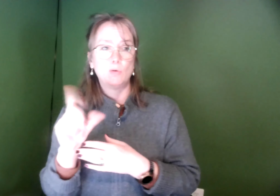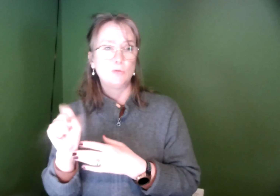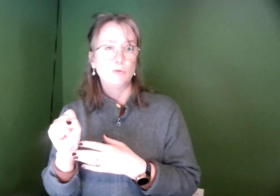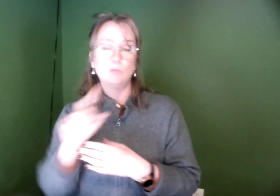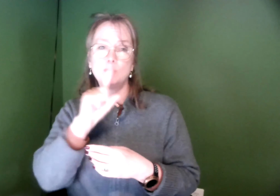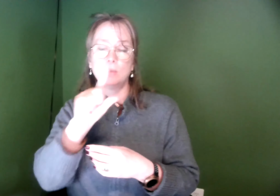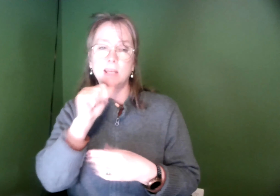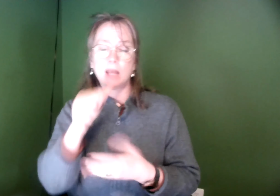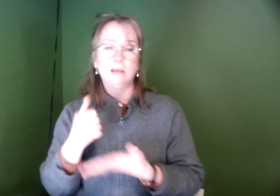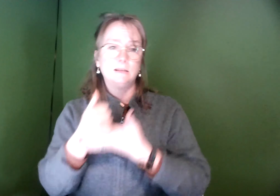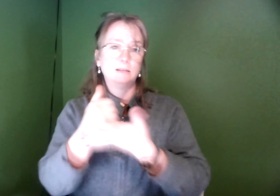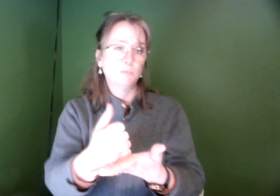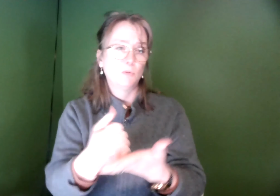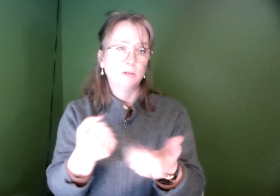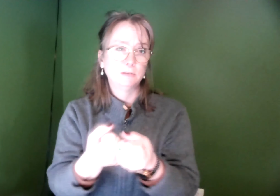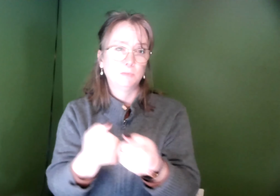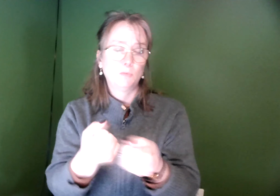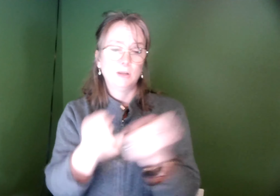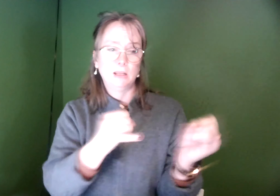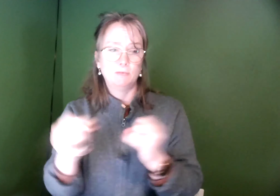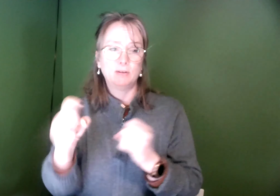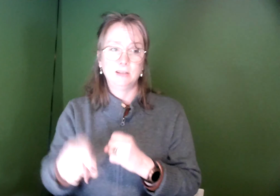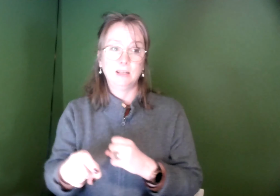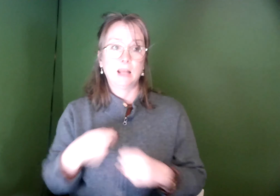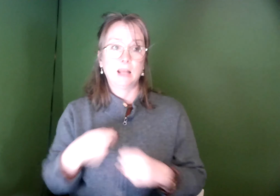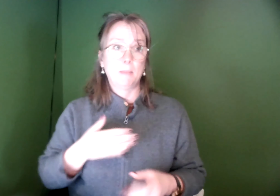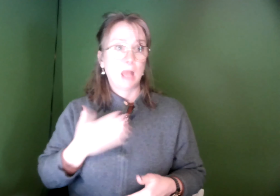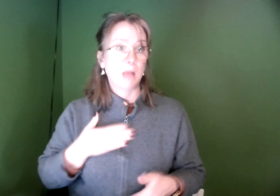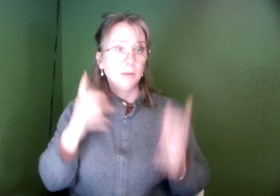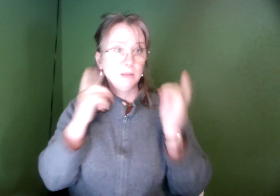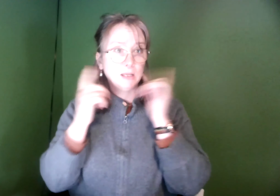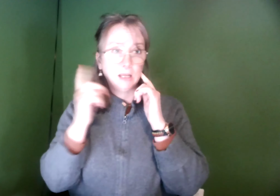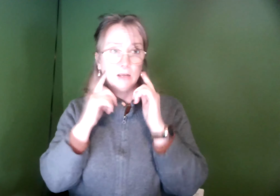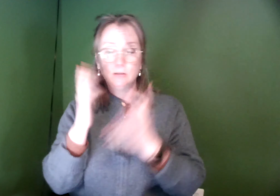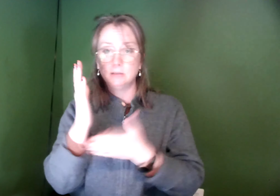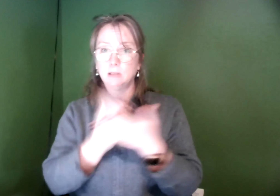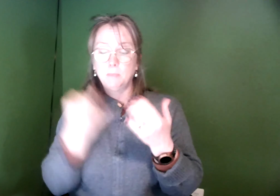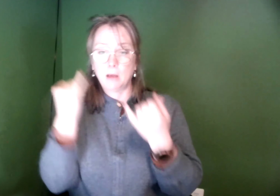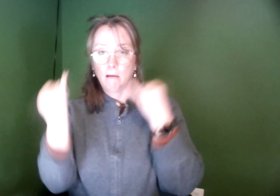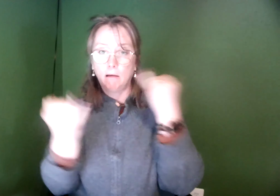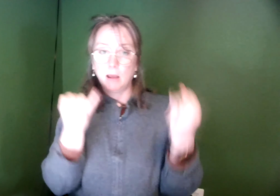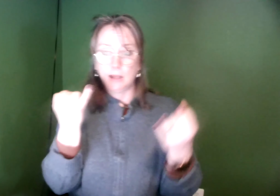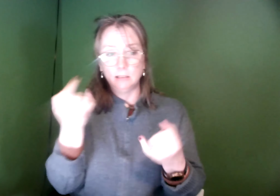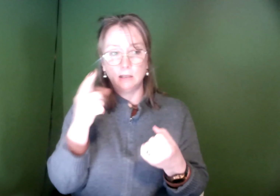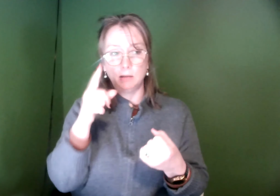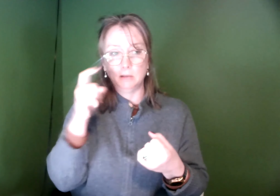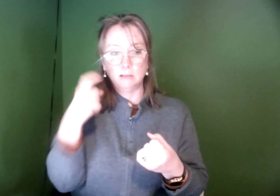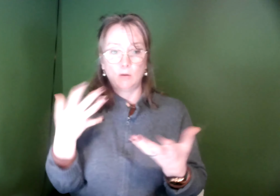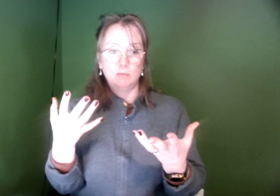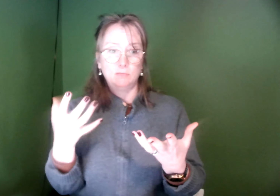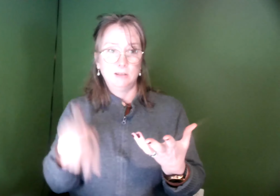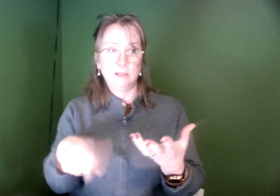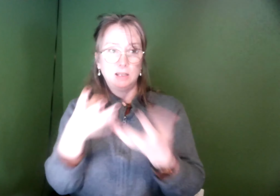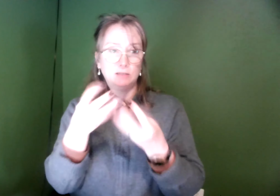needs. So definitely would love to hear if people have ideas around that, but don't want it to be missed in this conversation about solutions. So. Bueno, en